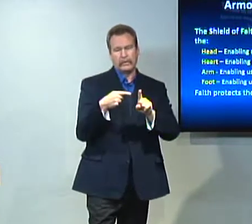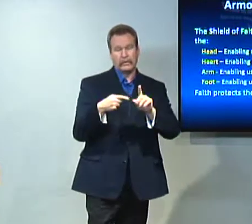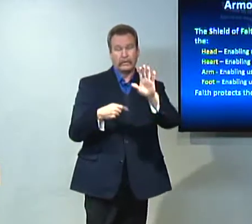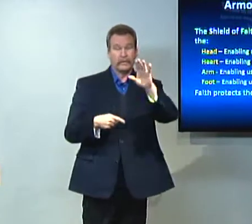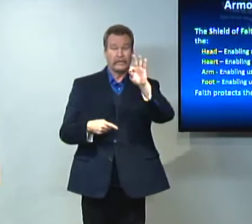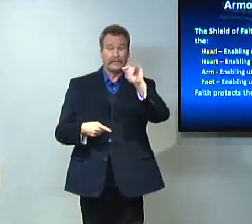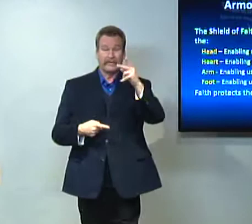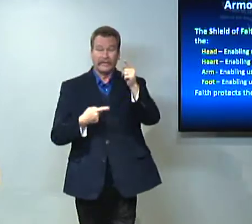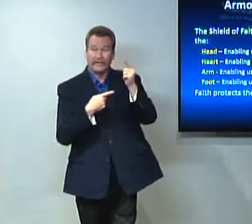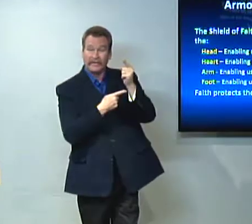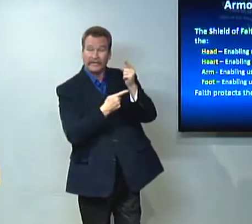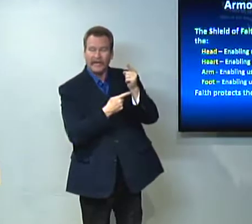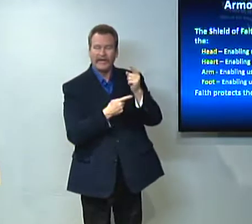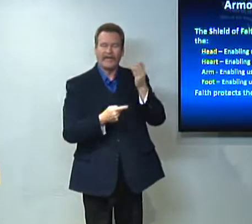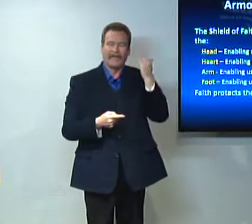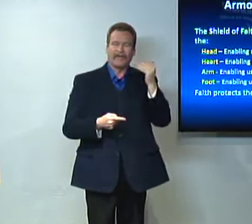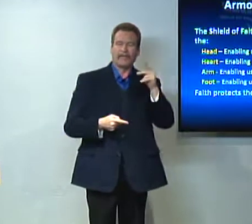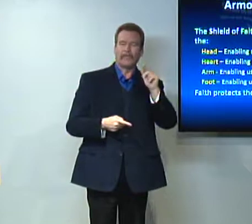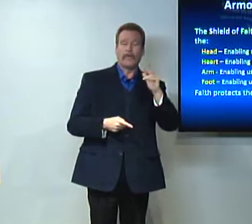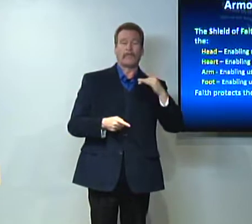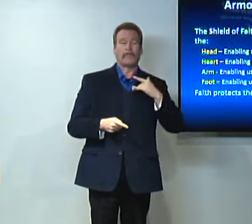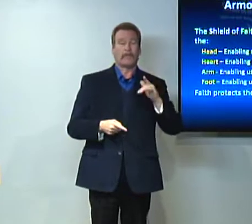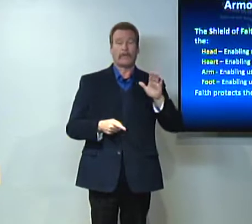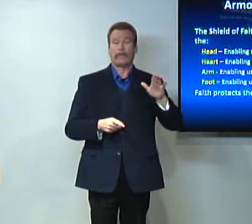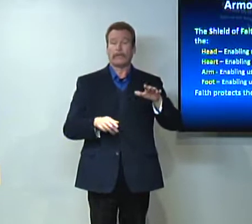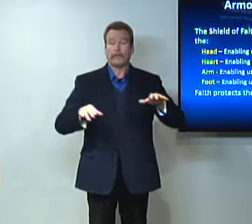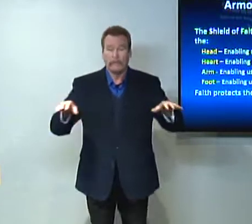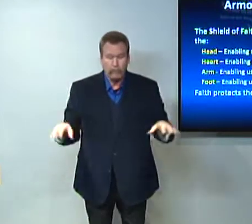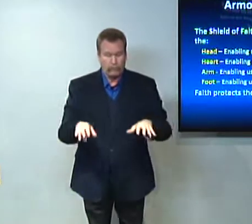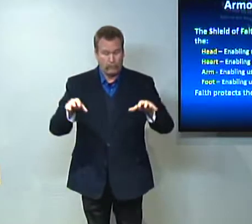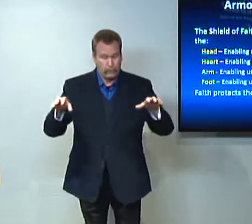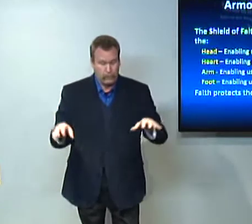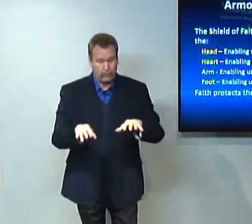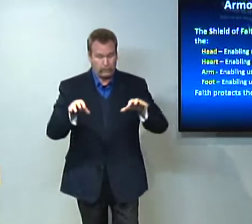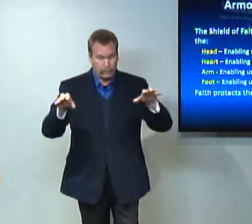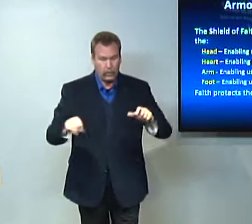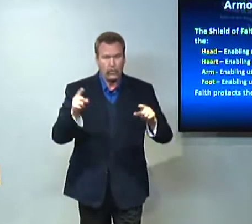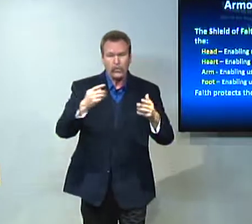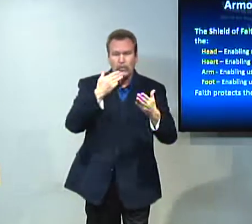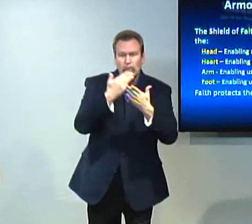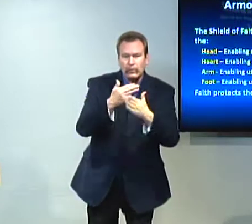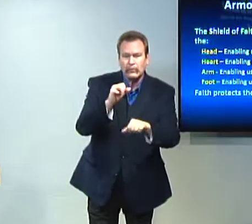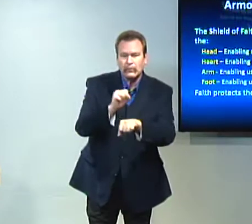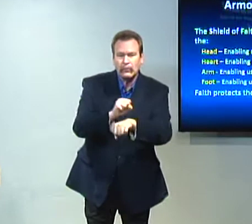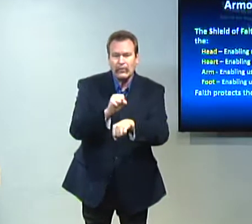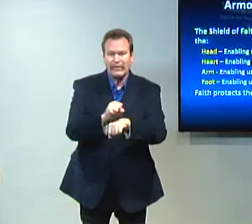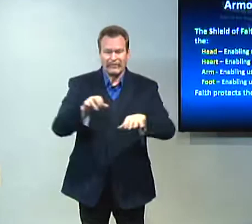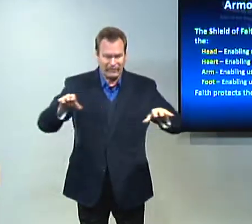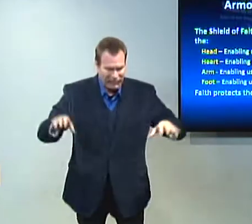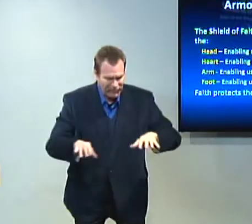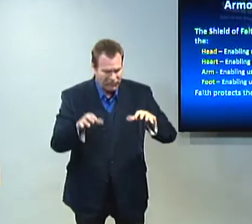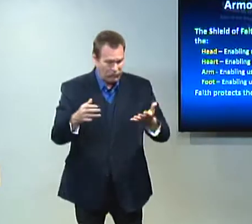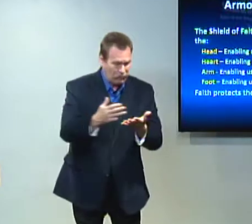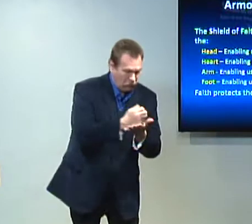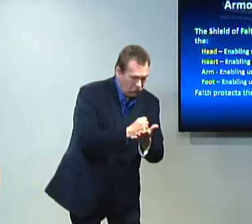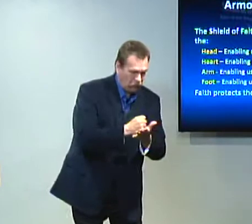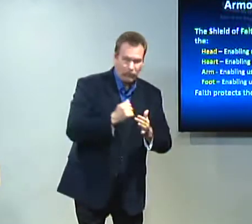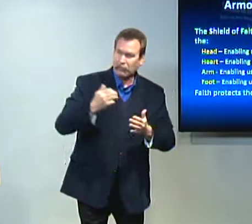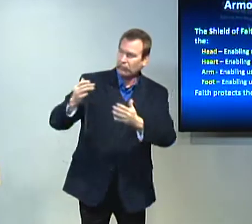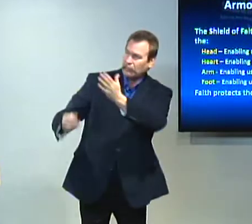And how he's talking about how faith is the greatest piece of armor you need to have. Before, Paul had been he'd been doing